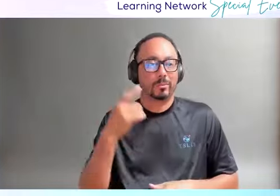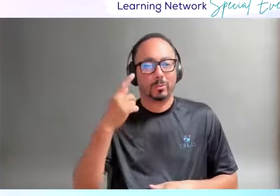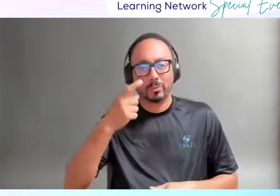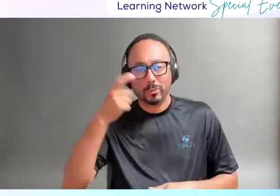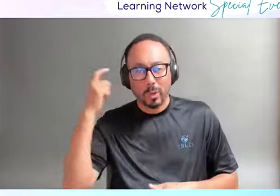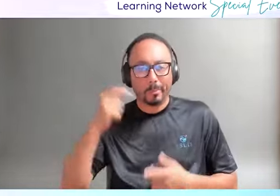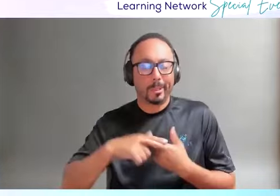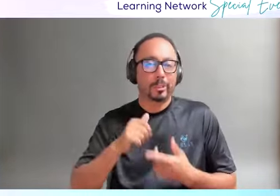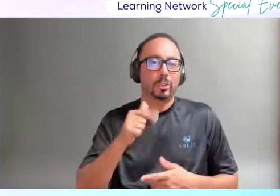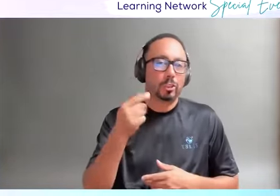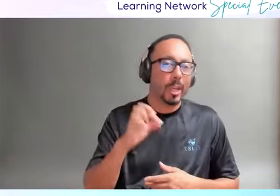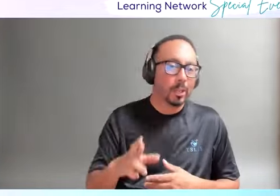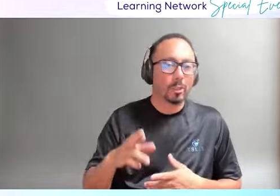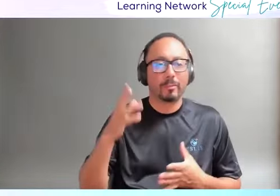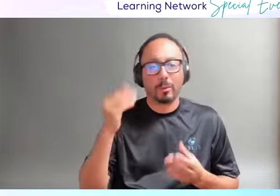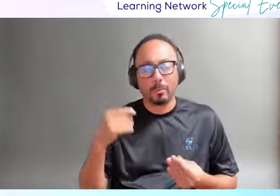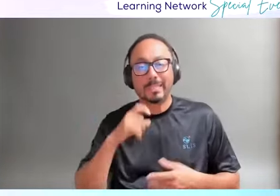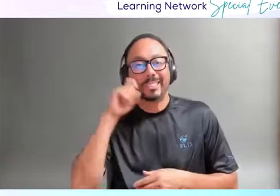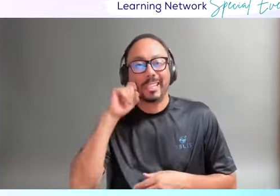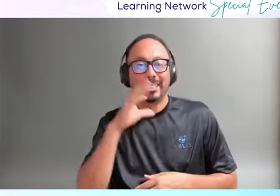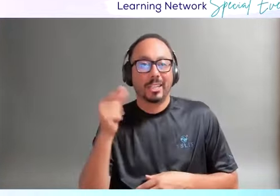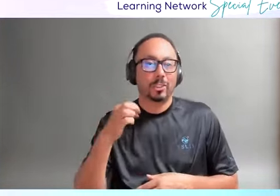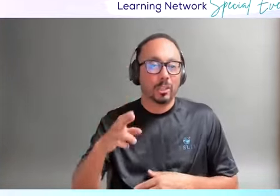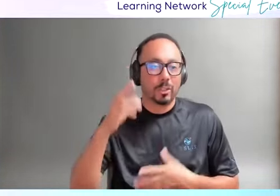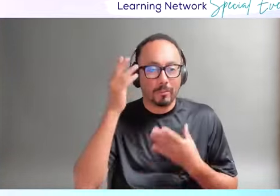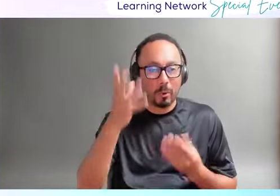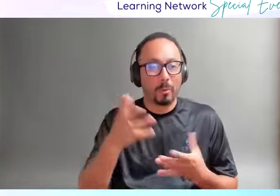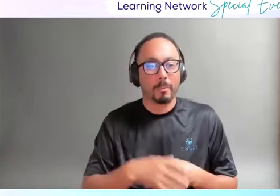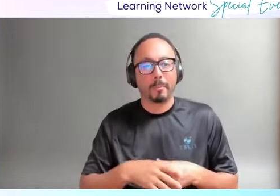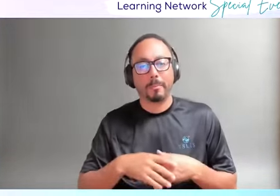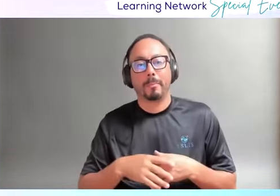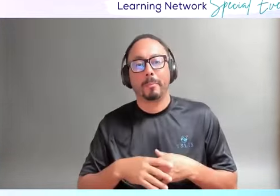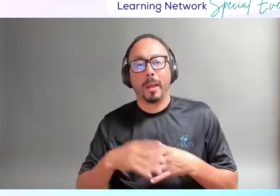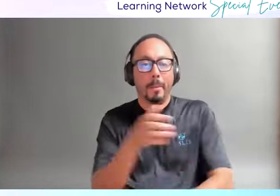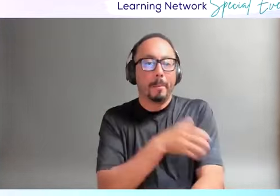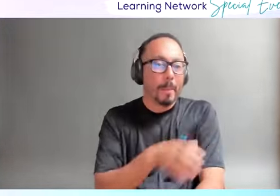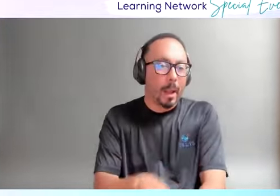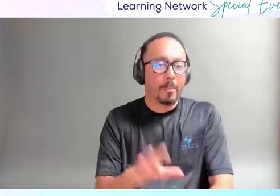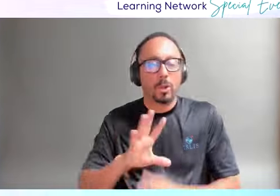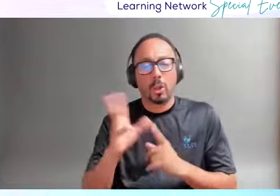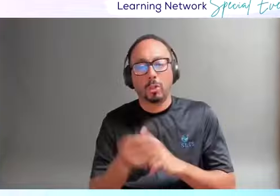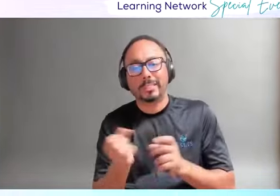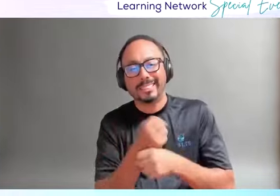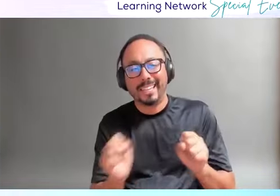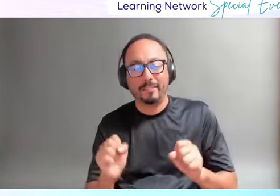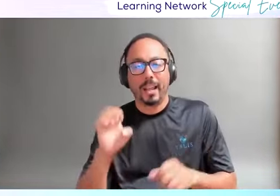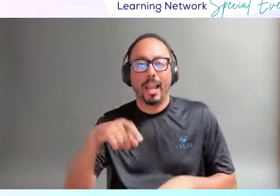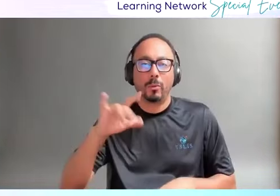gender-informed, and we would add sex and gender-informed, empowering, culturally safe, equity-oriented. And both